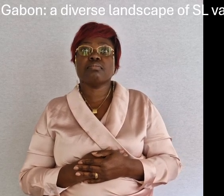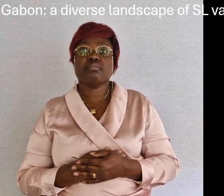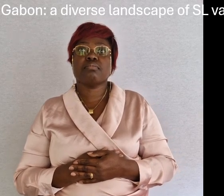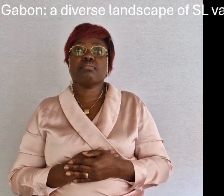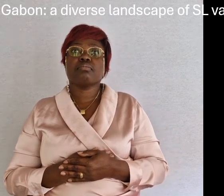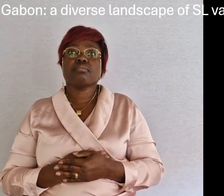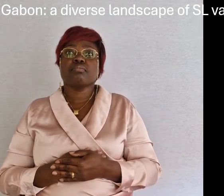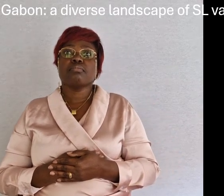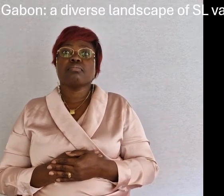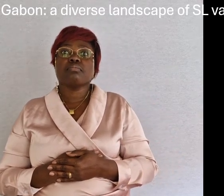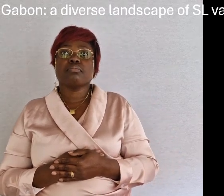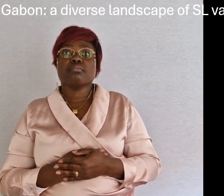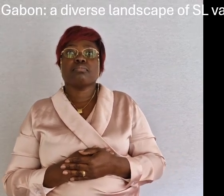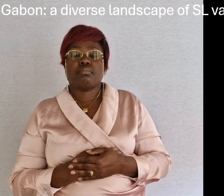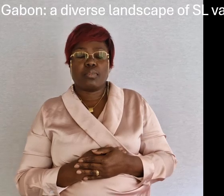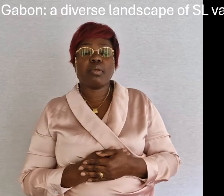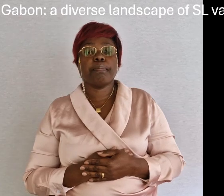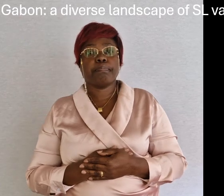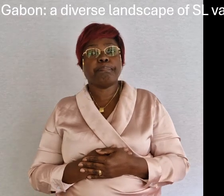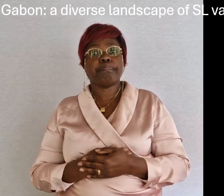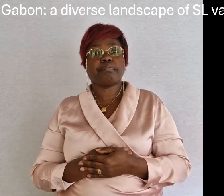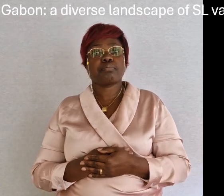Right.